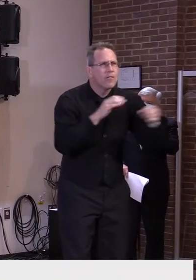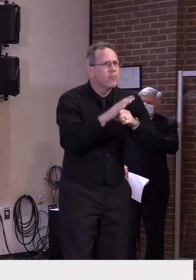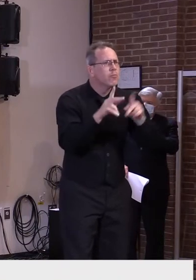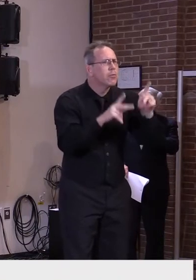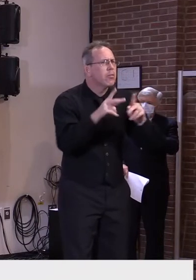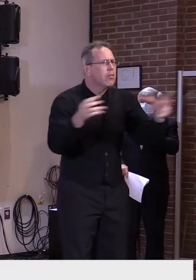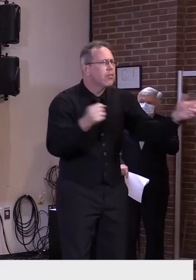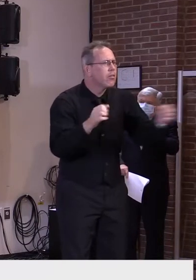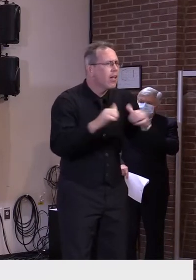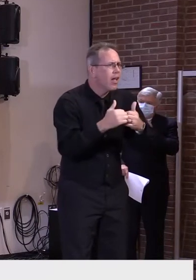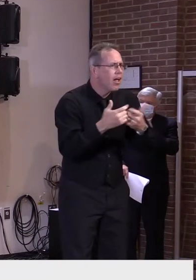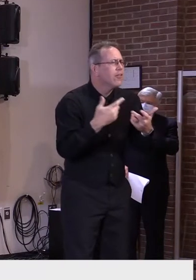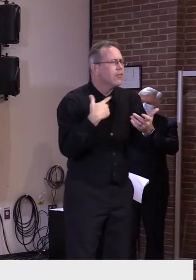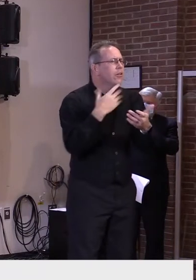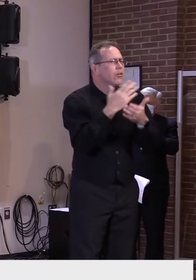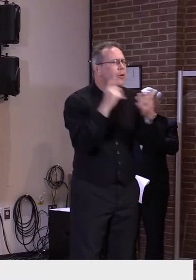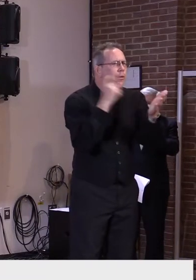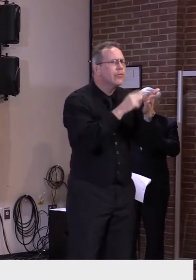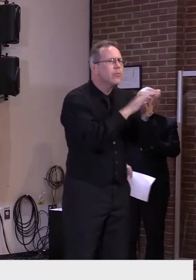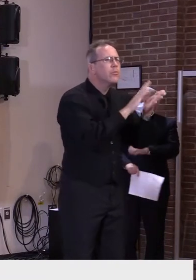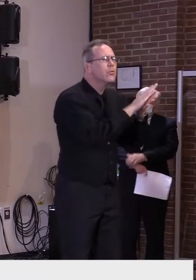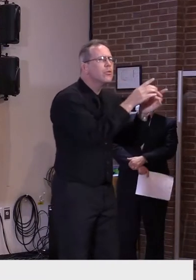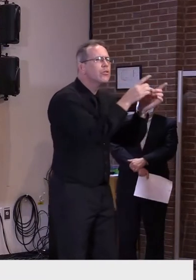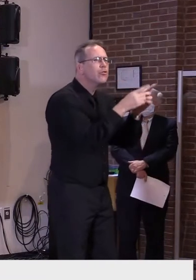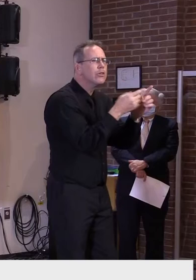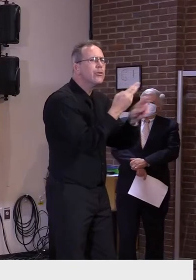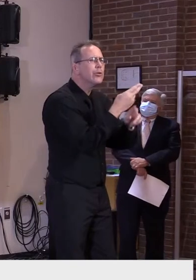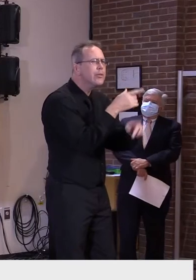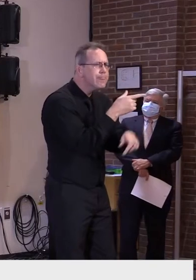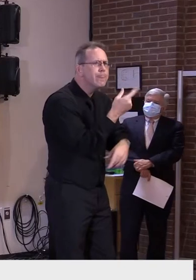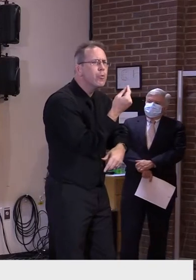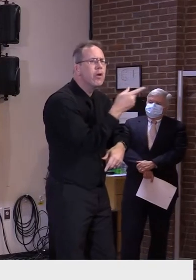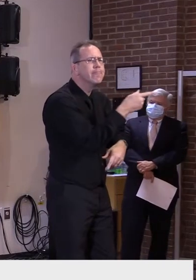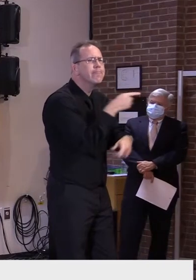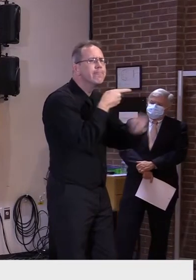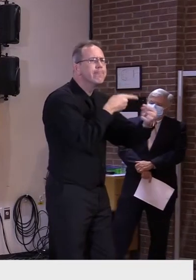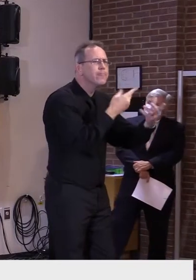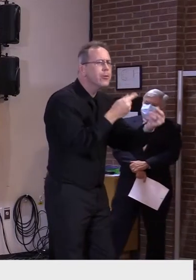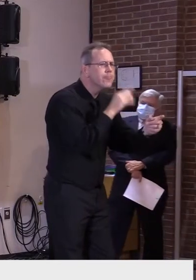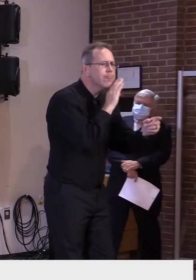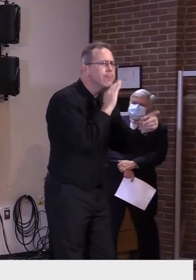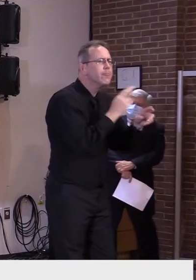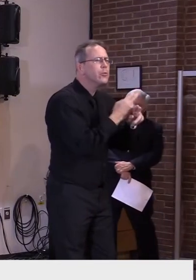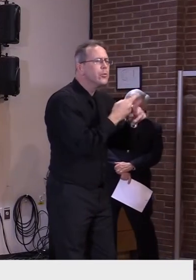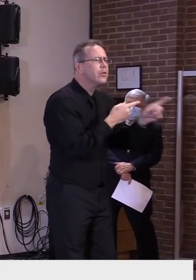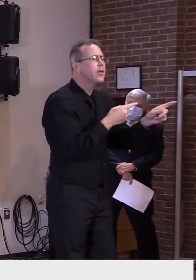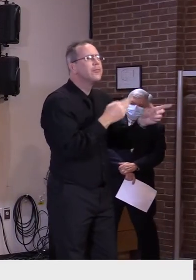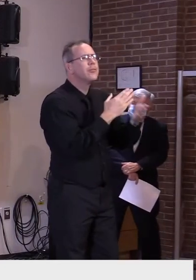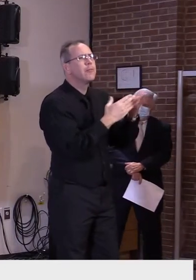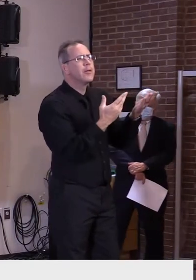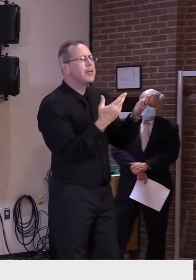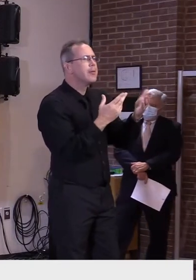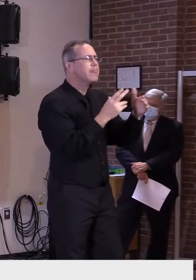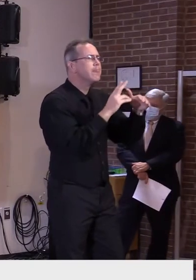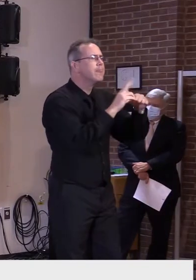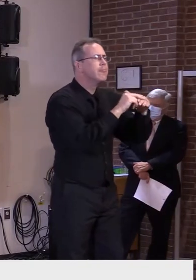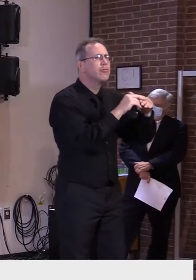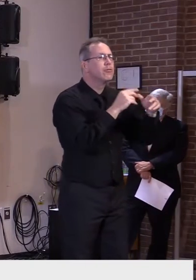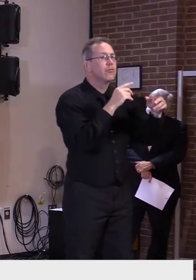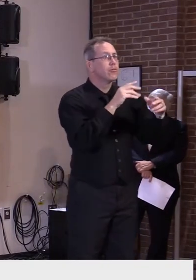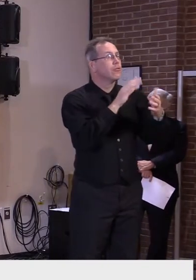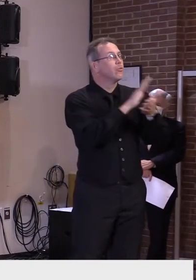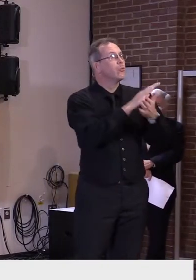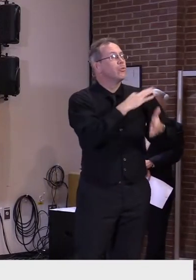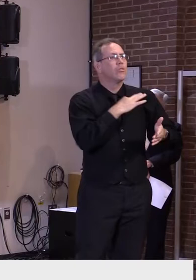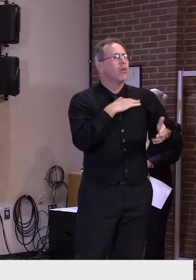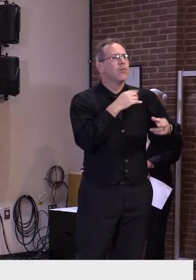quickly with Test to Stay relative to their staffing is they are leveraging non-clinical school staff in addition to school nurses. I saw this